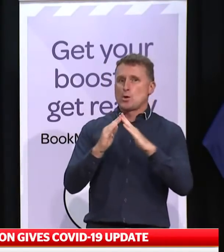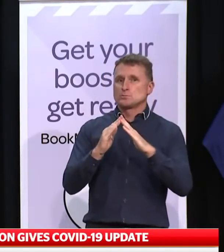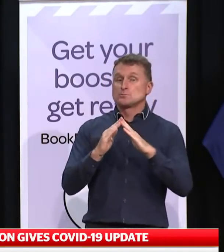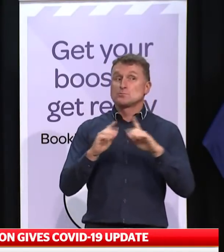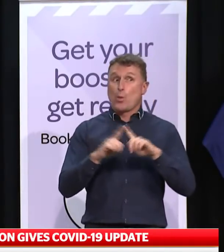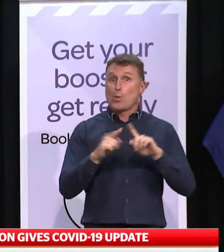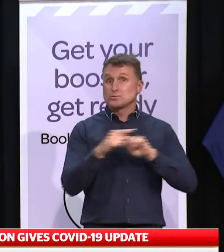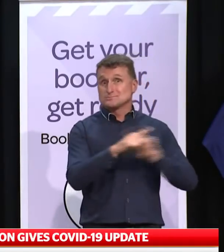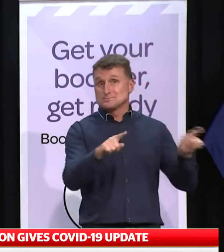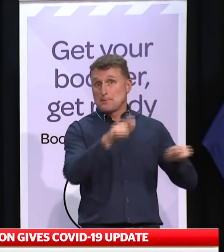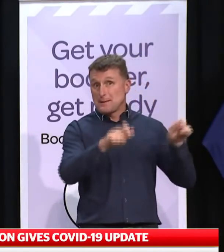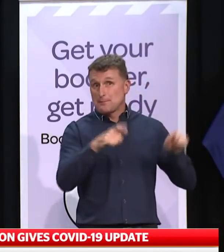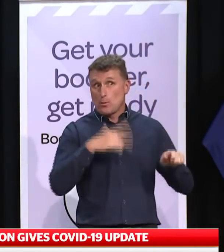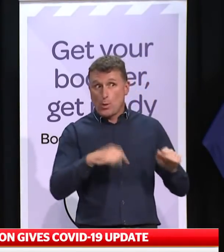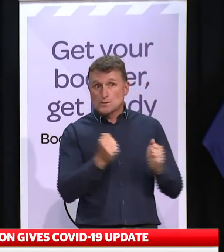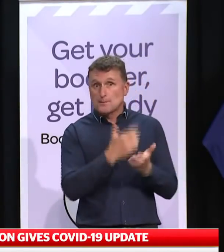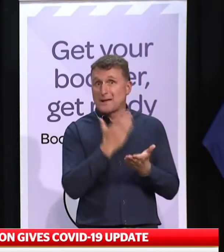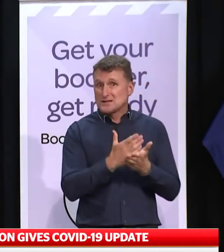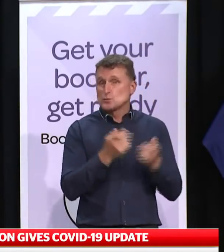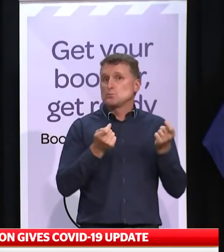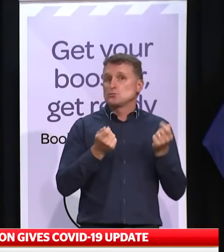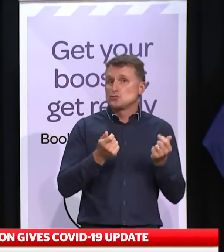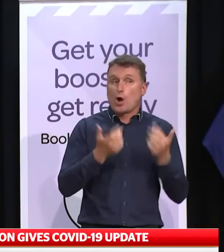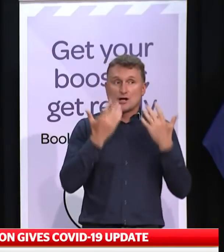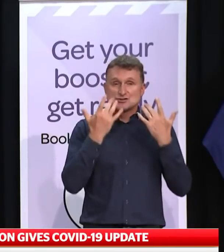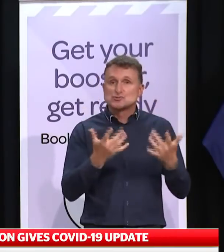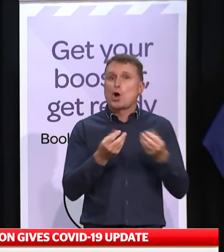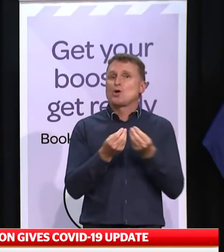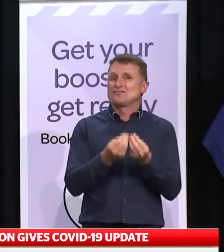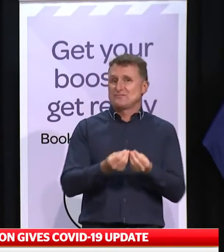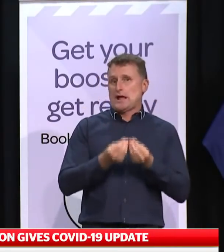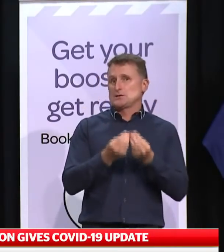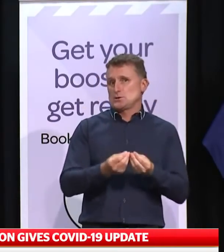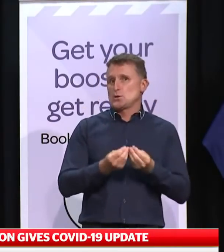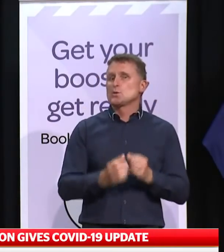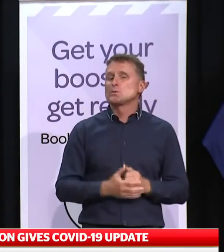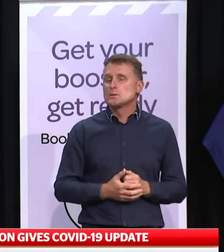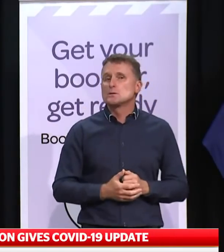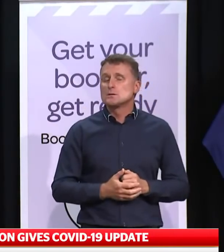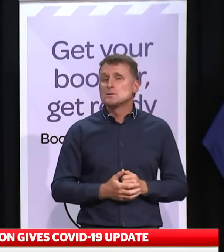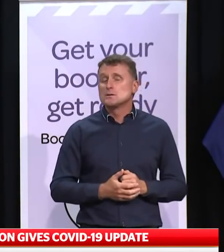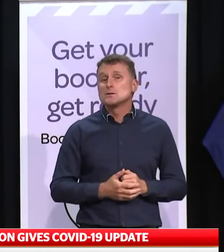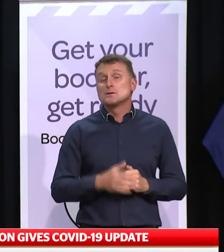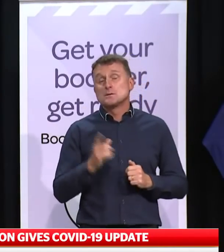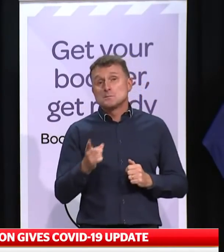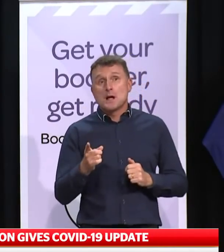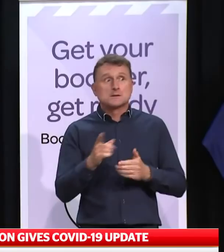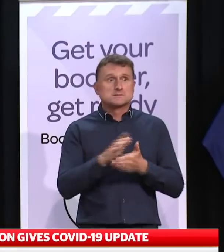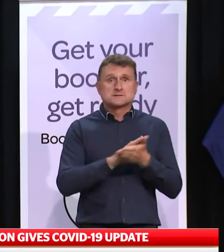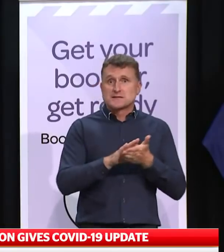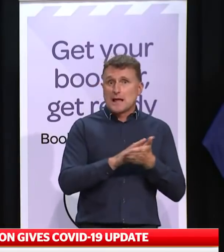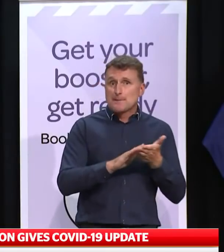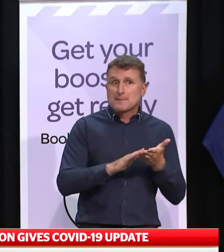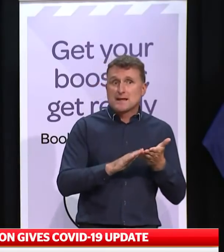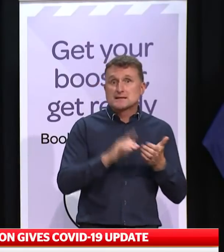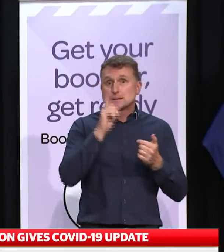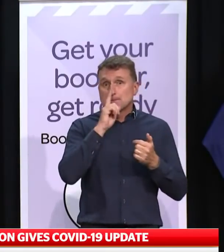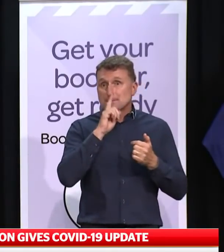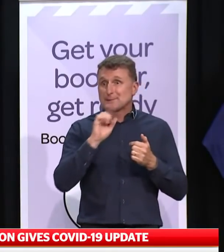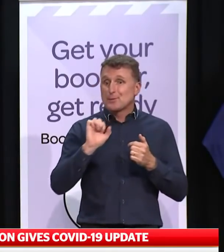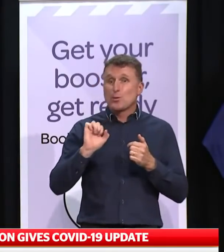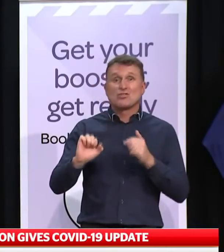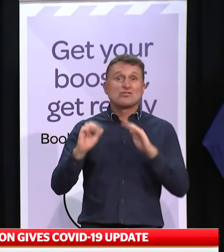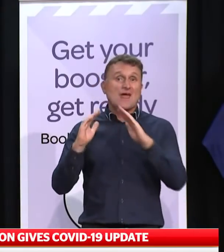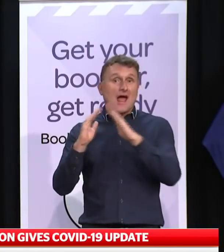housing reflects that value. That doesn't necessarily translate to people wanting the value of their own home